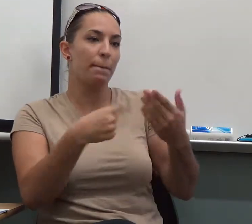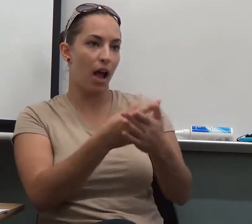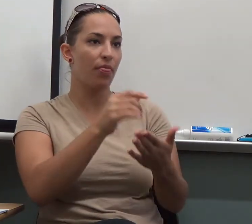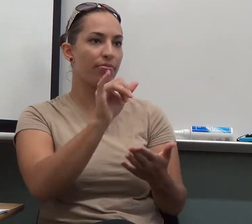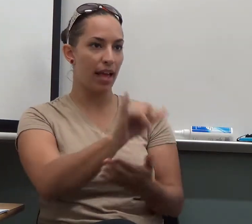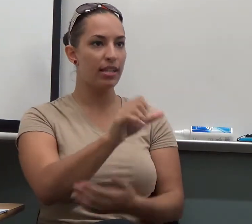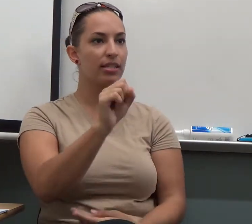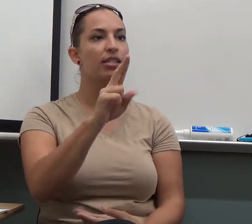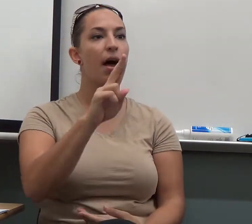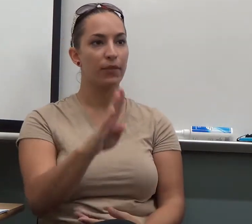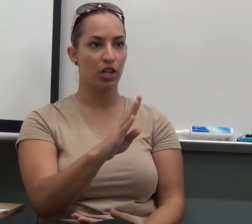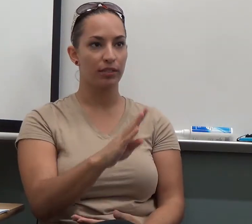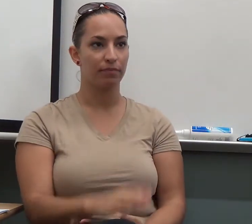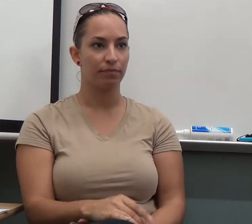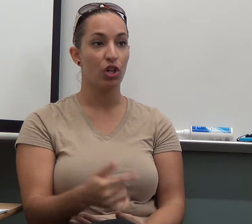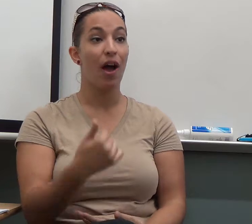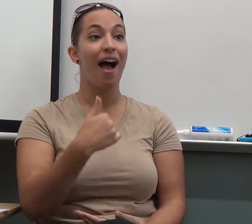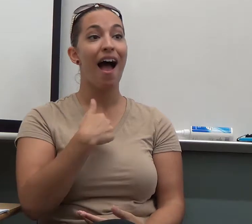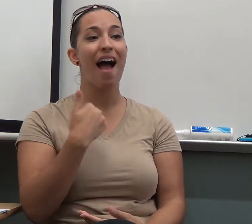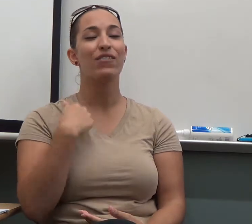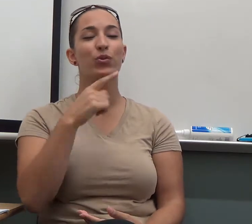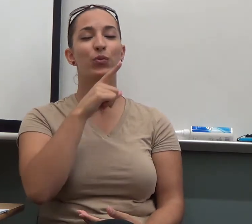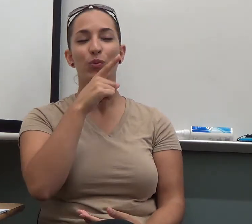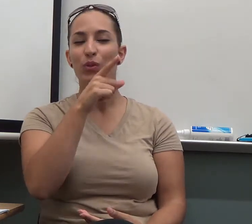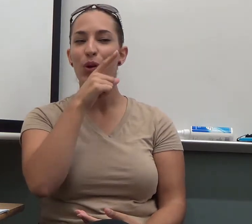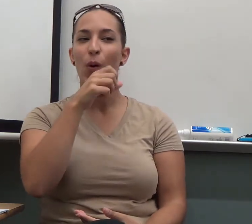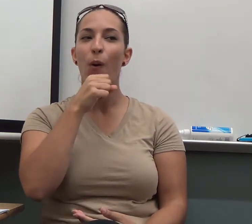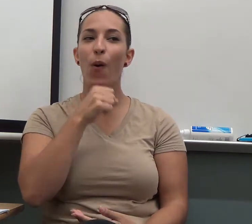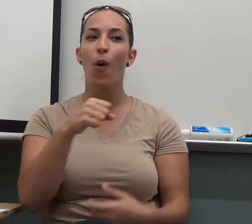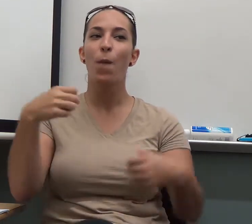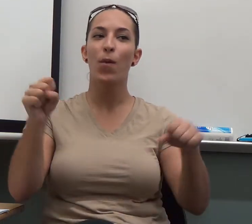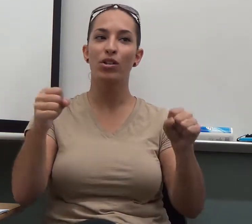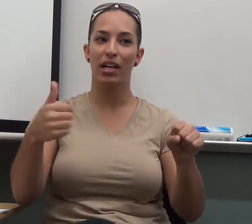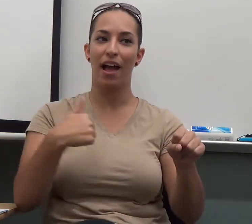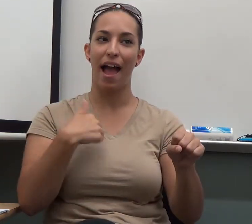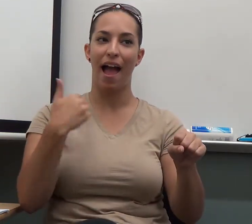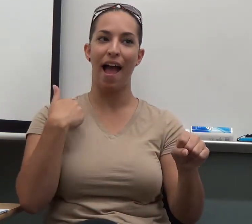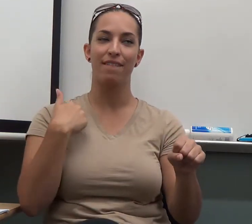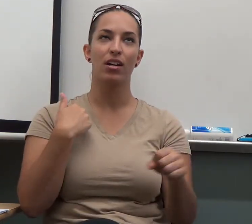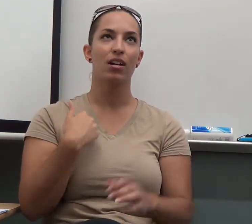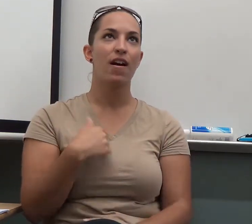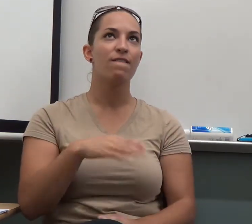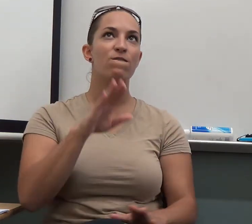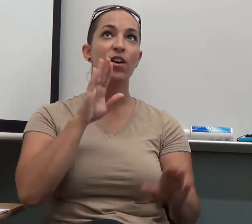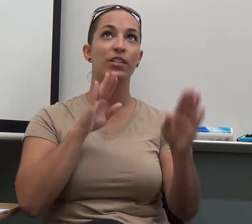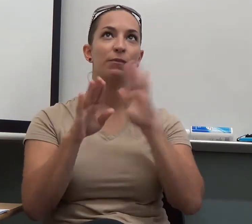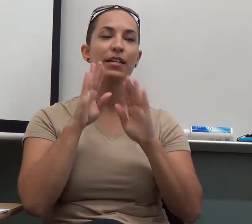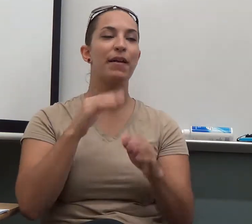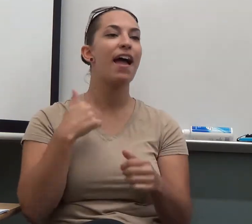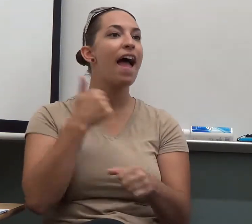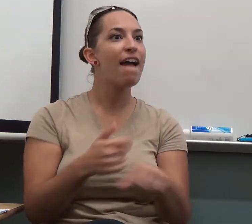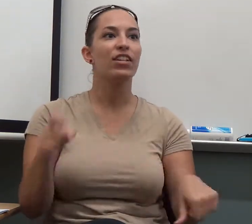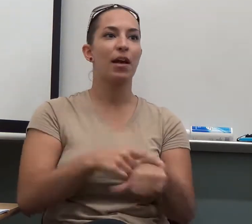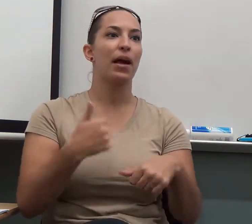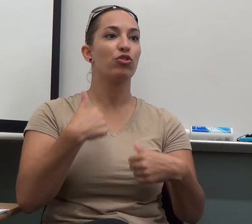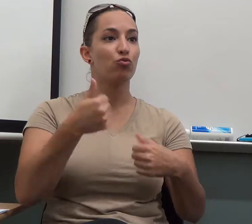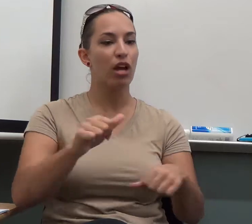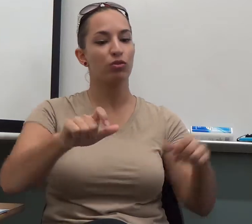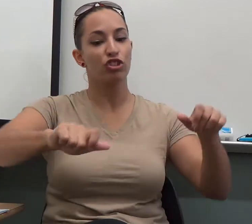I have a really old motorcycle at home, and it frustrates me every time I go to start it because I'll ride it for about,